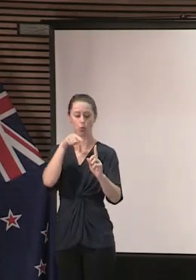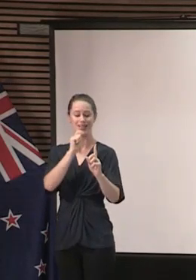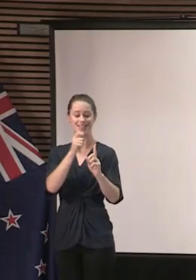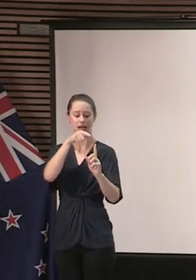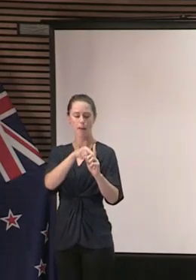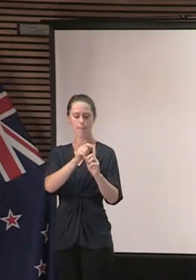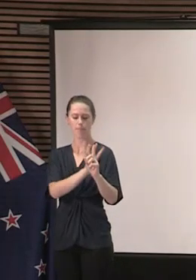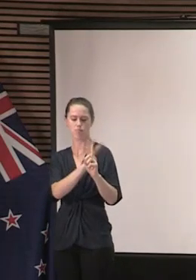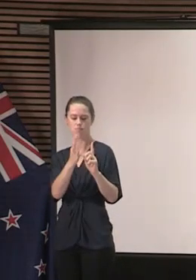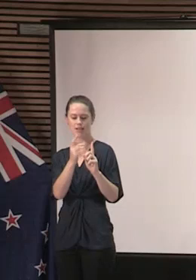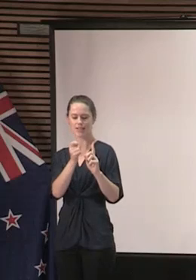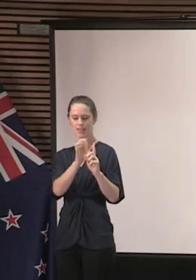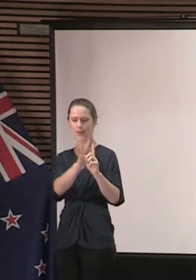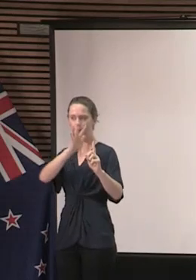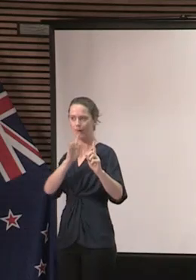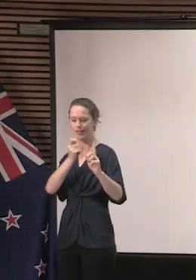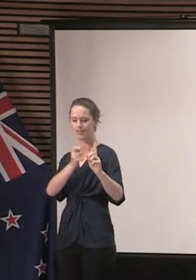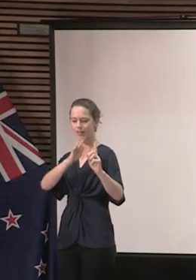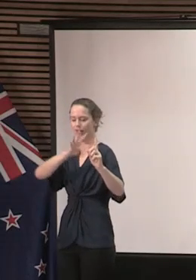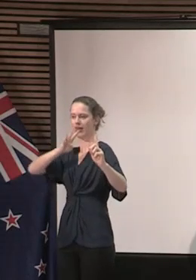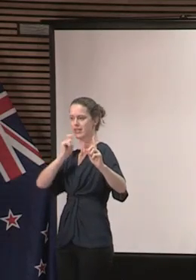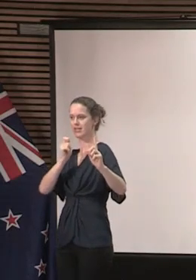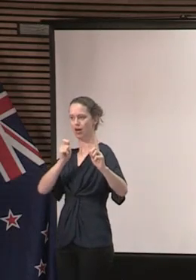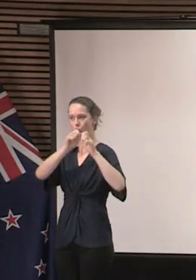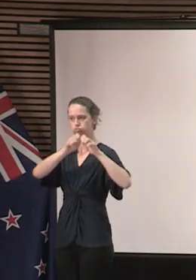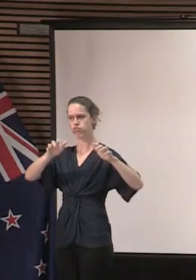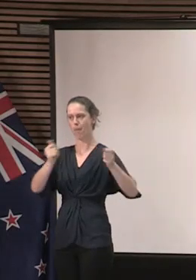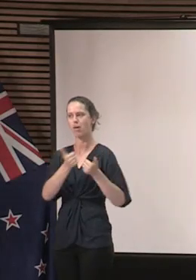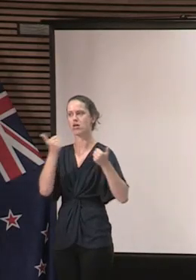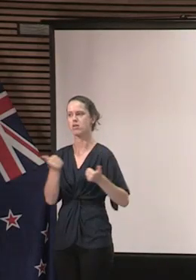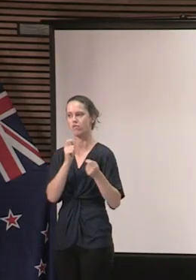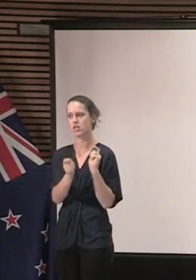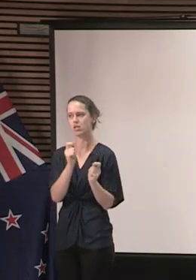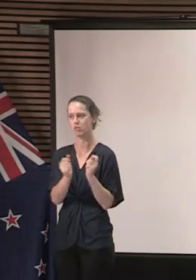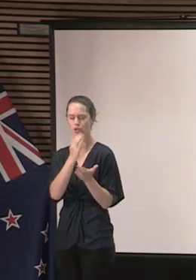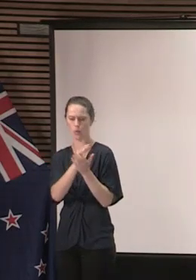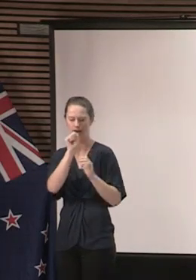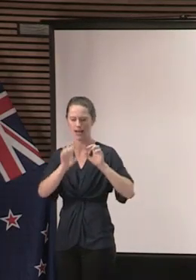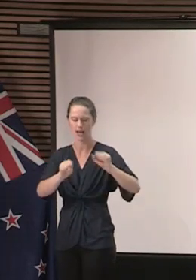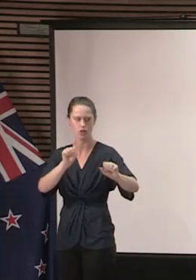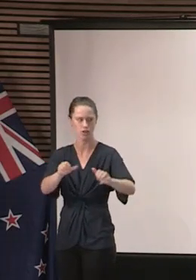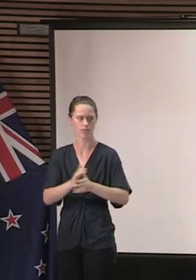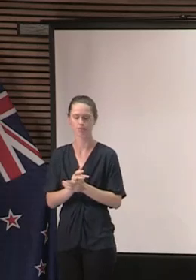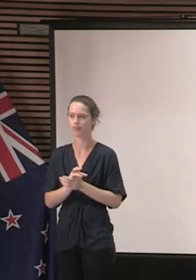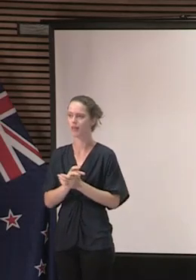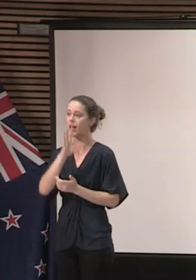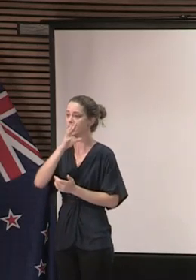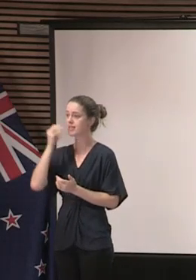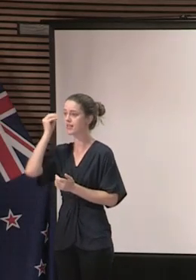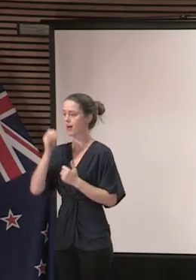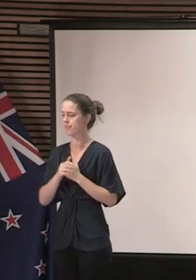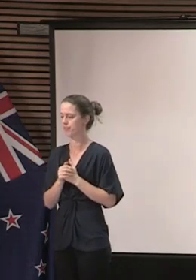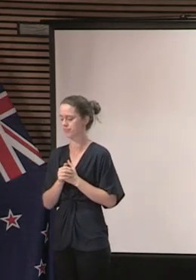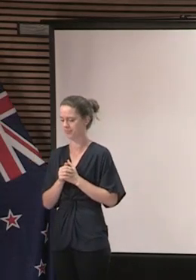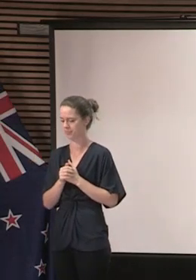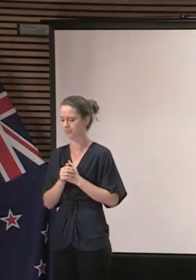and we're working closely with the public health units, including wide testing. And that's why part of that ongoing surveillance that Dr. Bloomfield's talked about, we're now